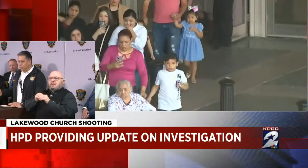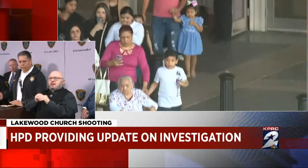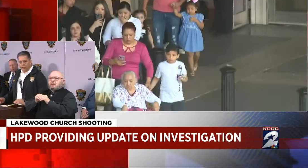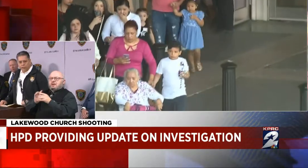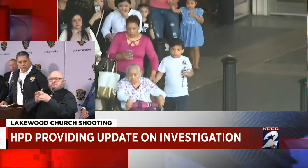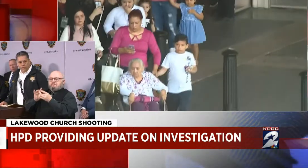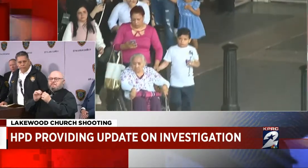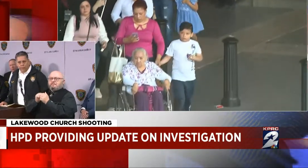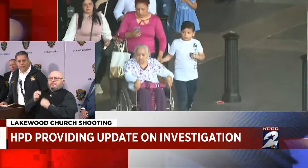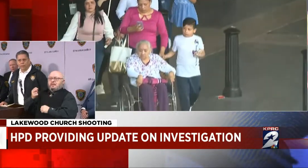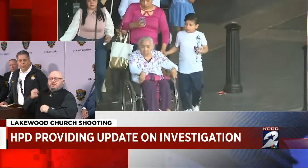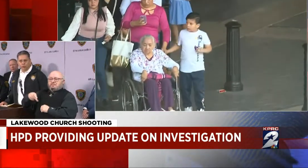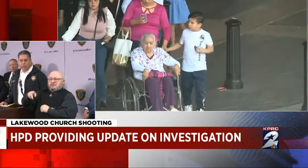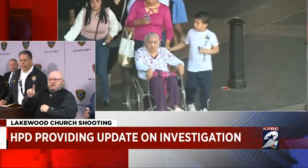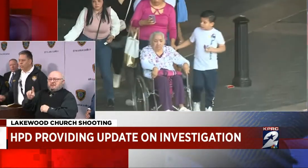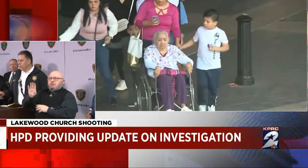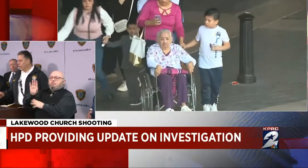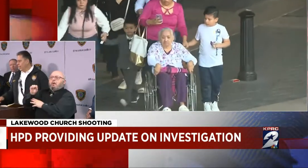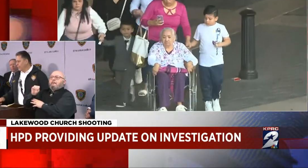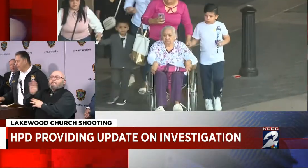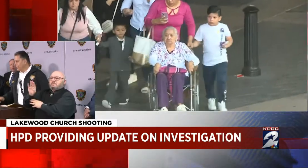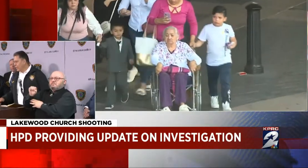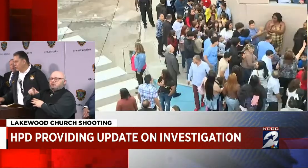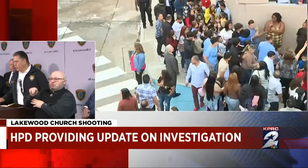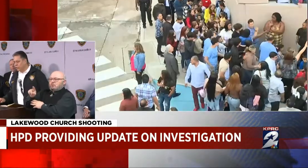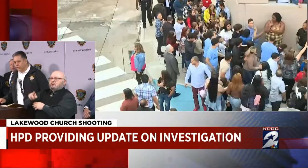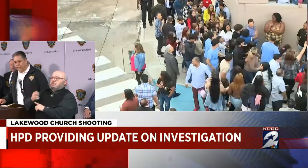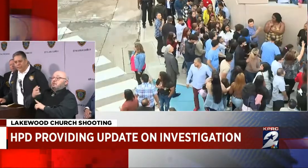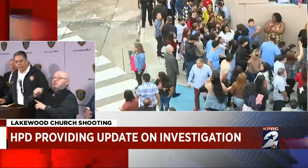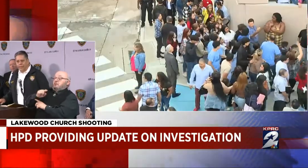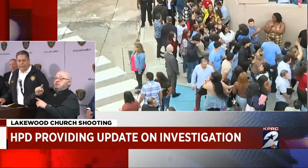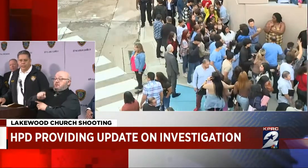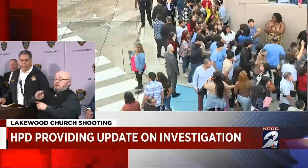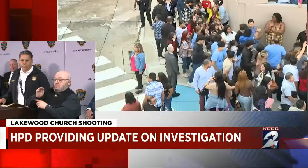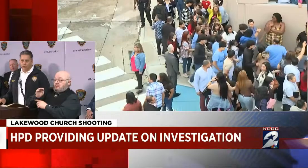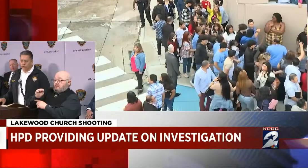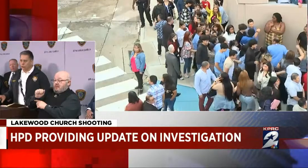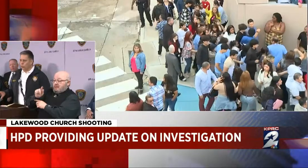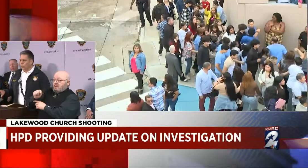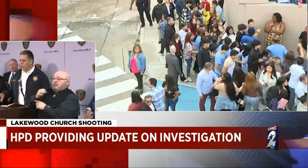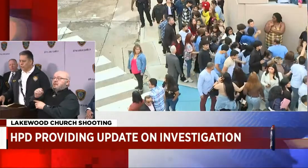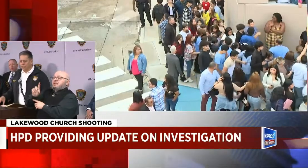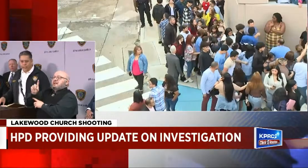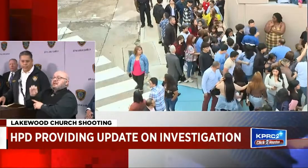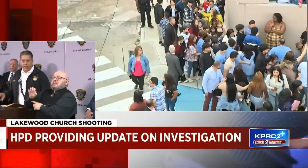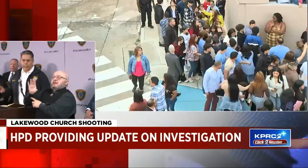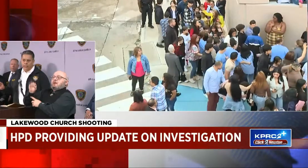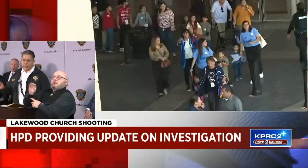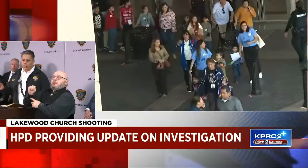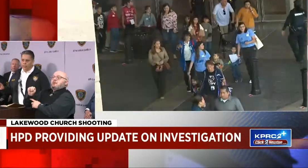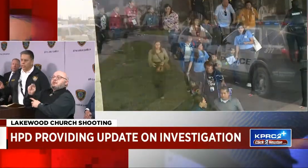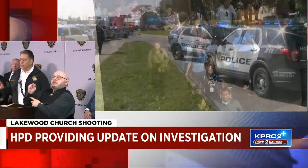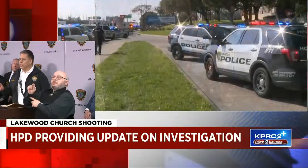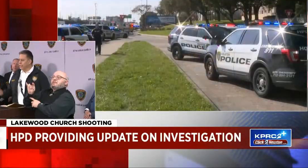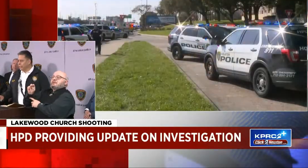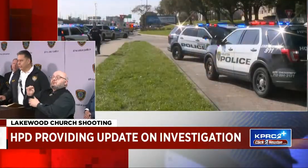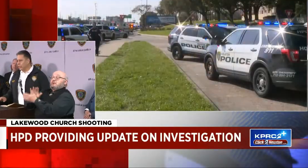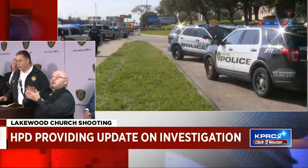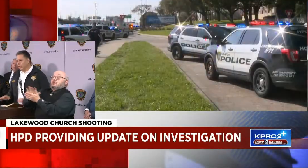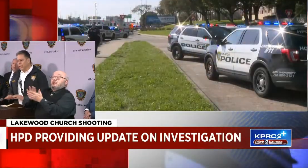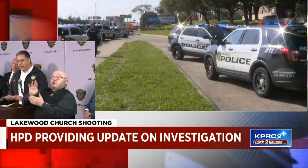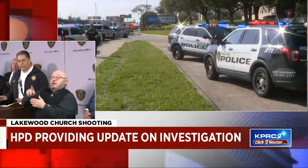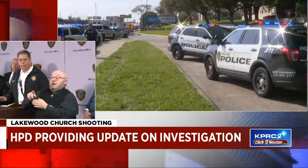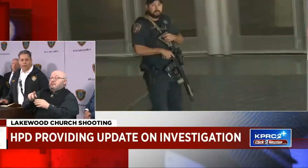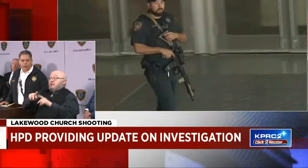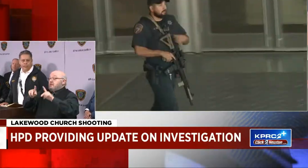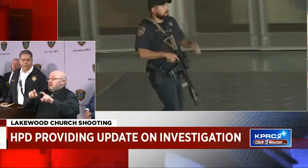with the Houston Police Department's bomb squad, our hazmat task force and decontamination task force were on scene conducting tests